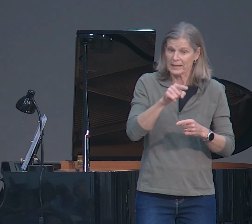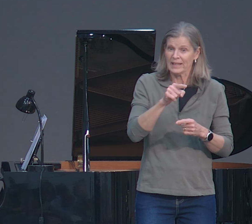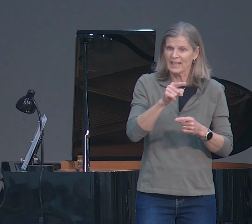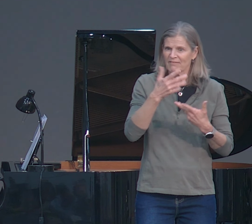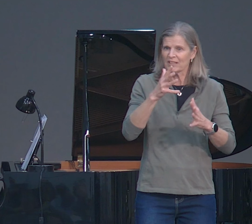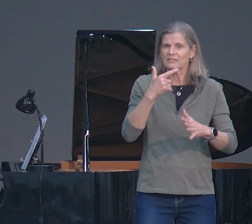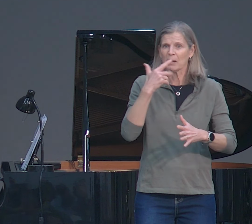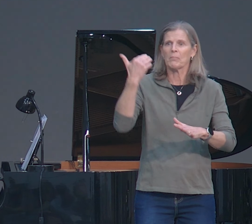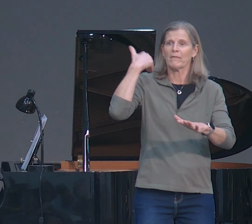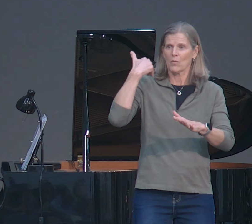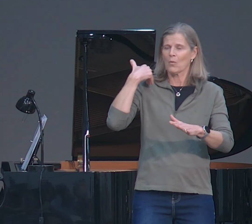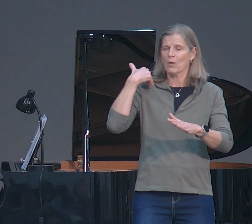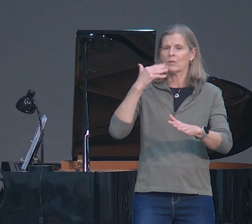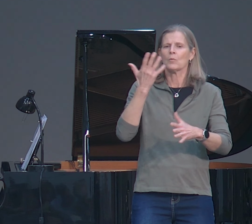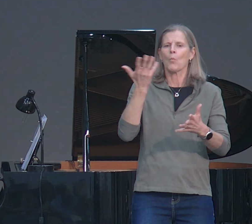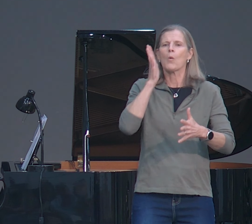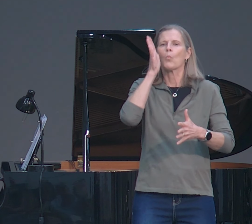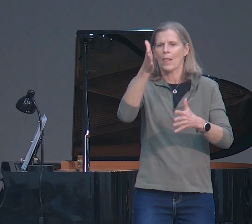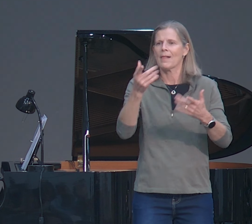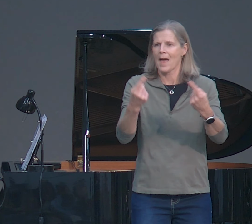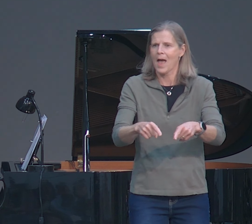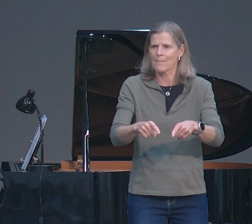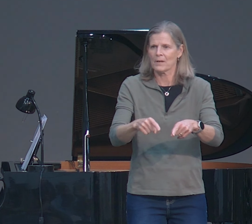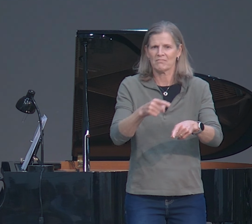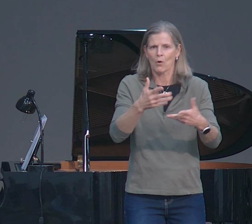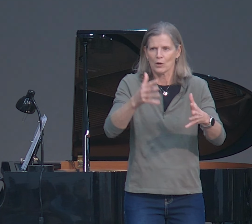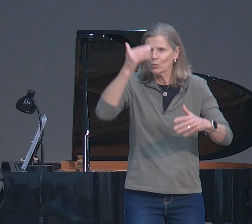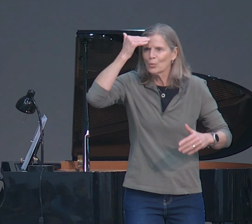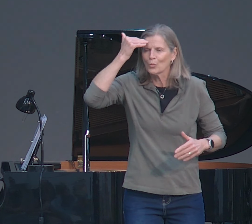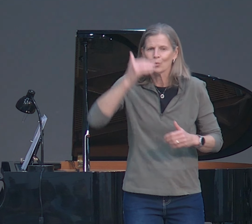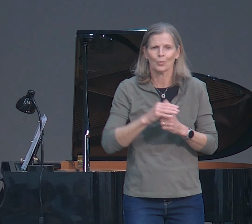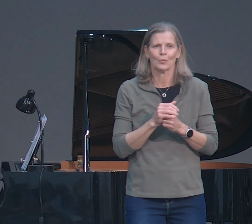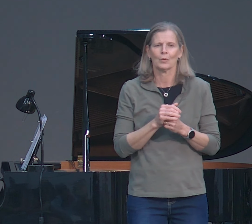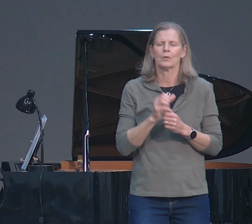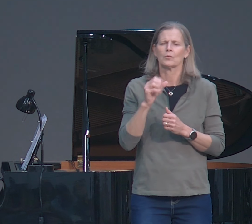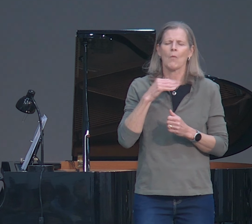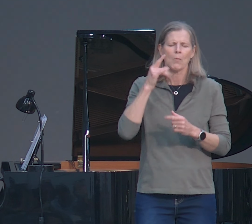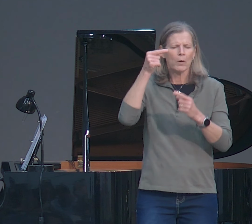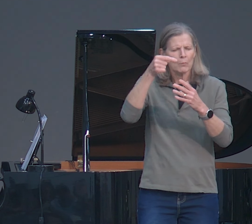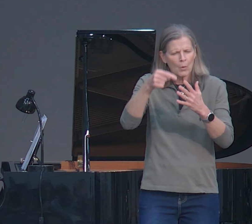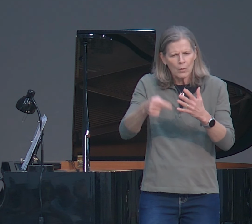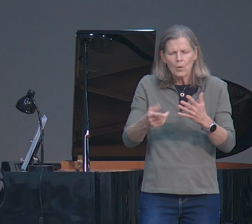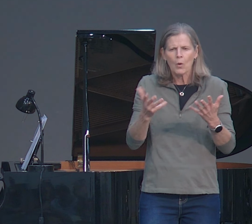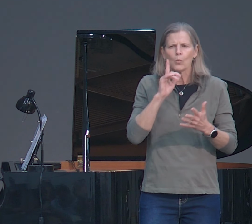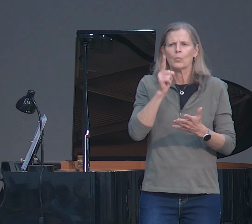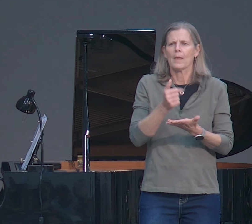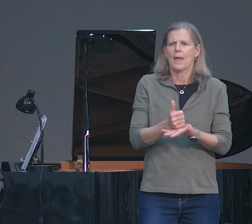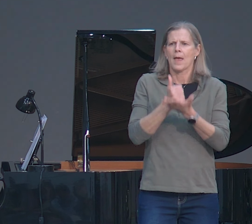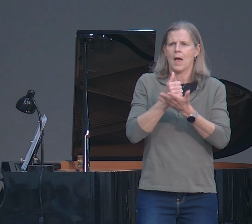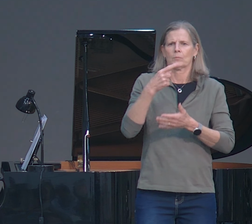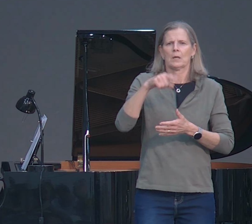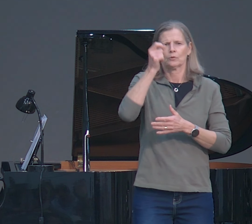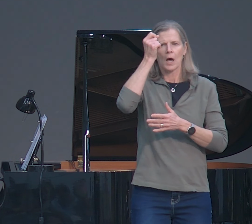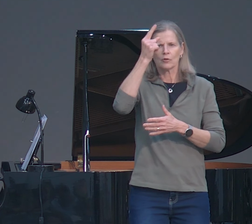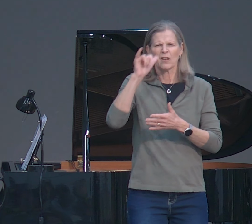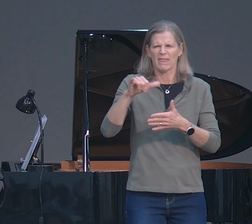foretells things that are going to happen to them. And so I want to point out something that I think really helps us understand the